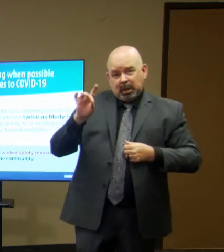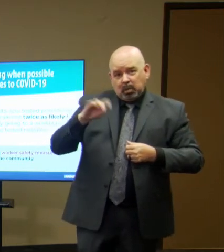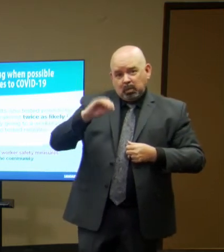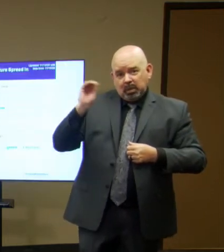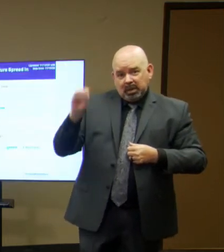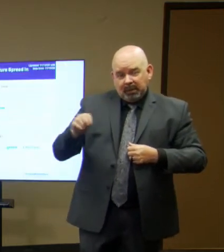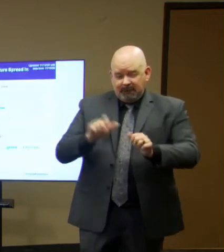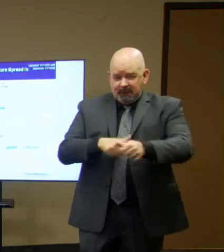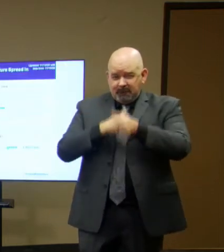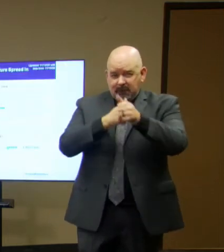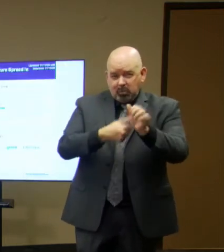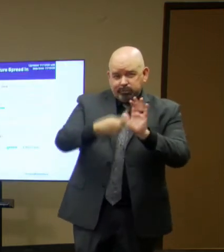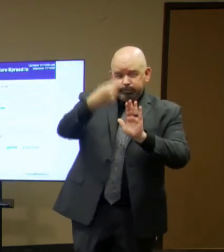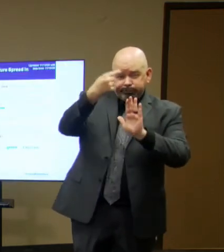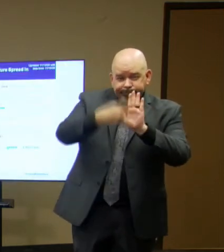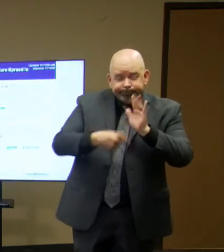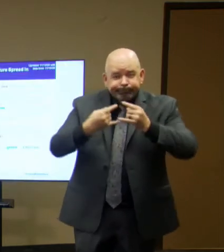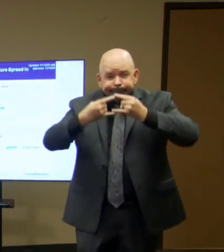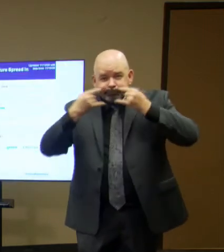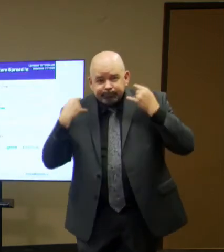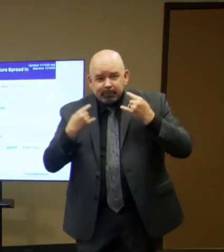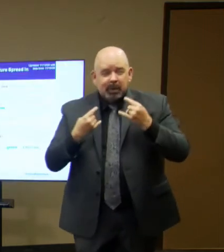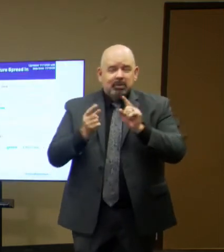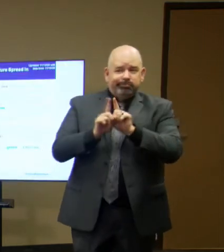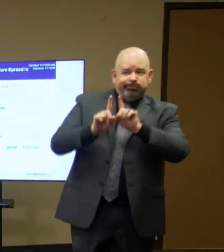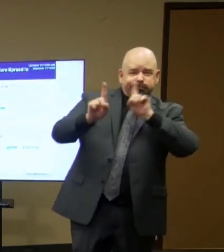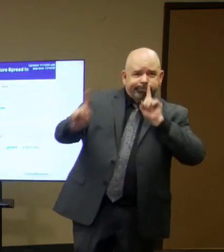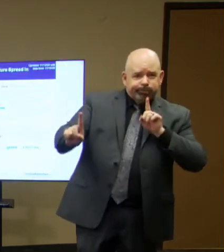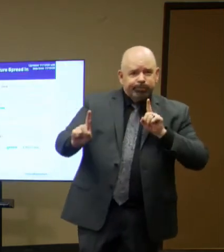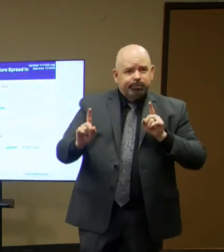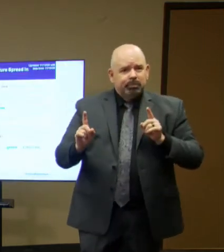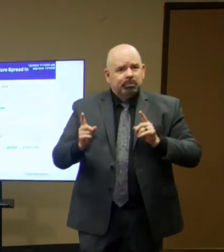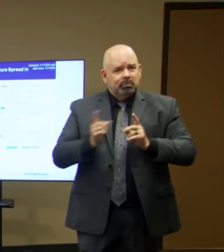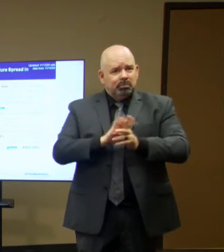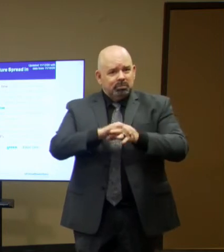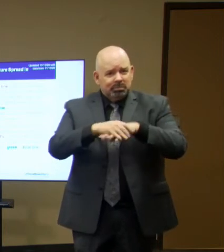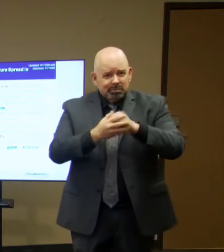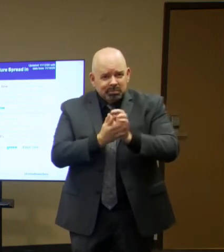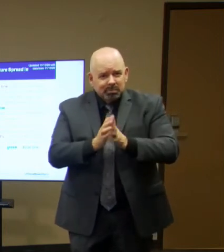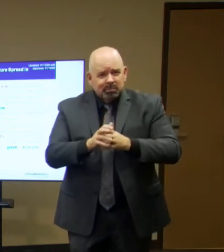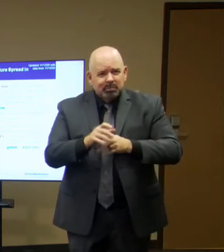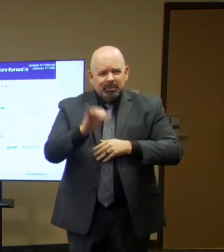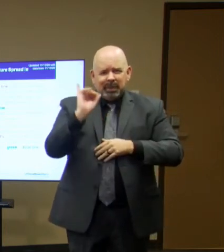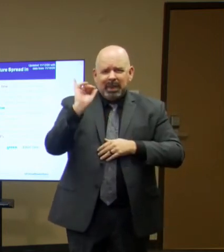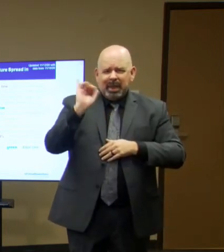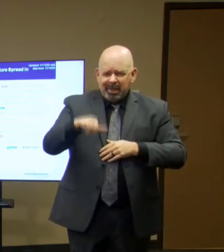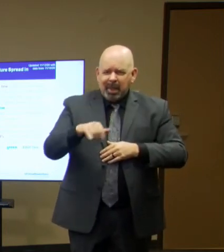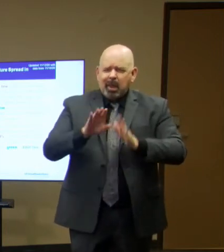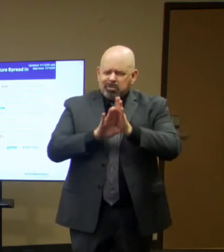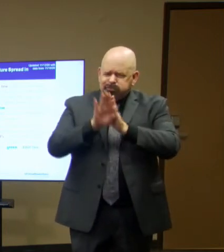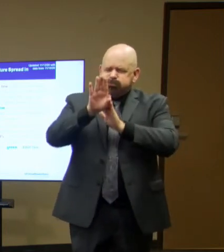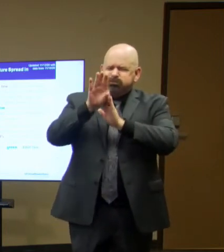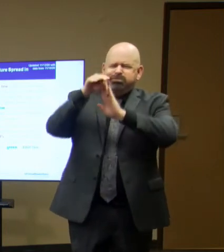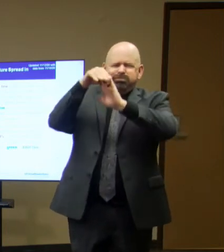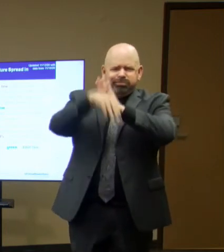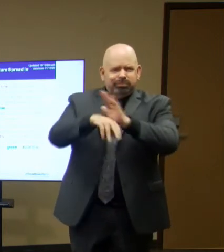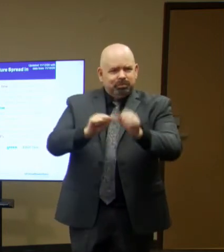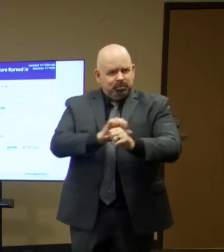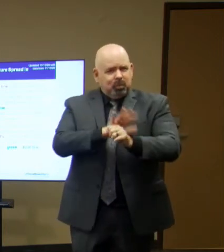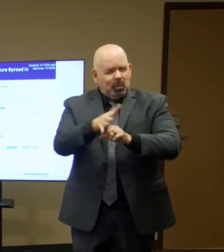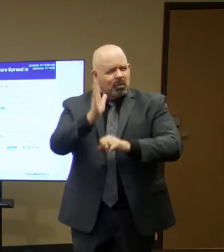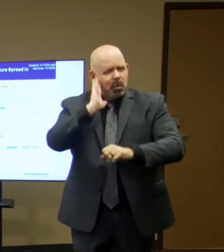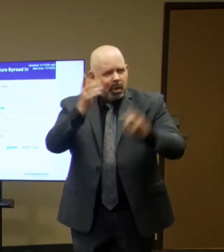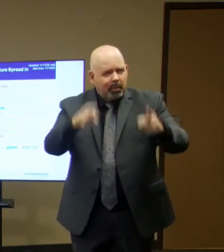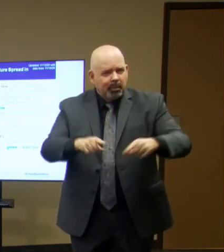with masking, distancing, and not going around crowds, these numbers will start going down. But until they